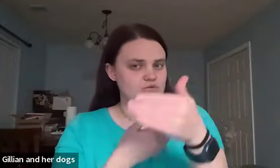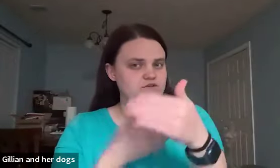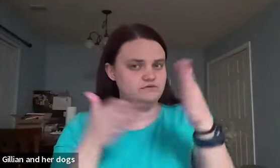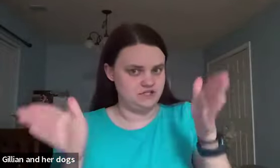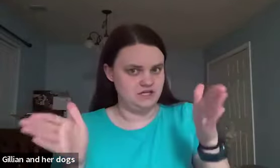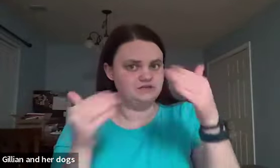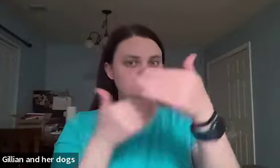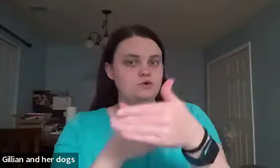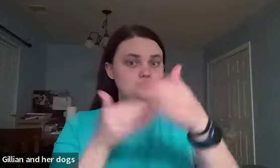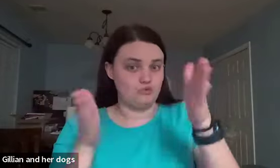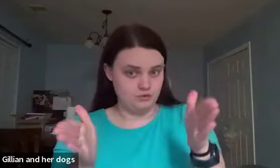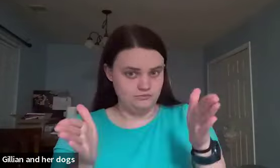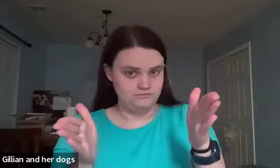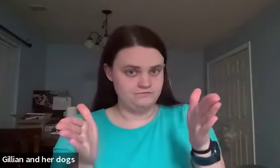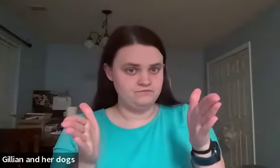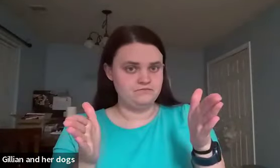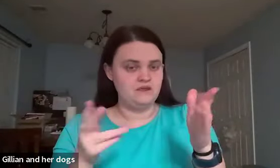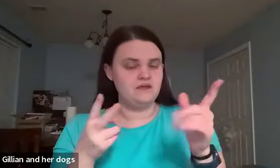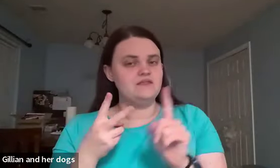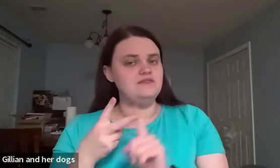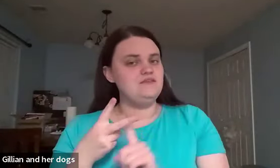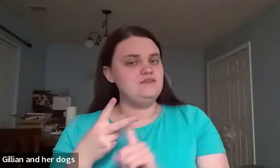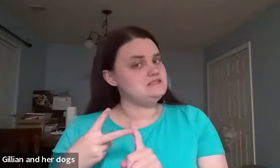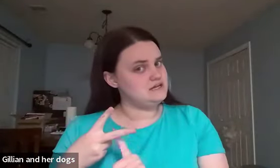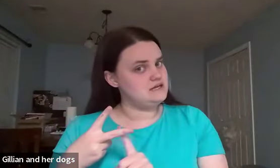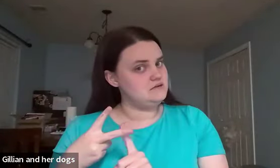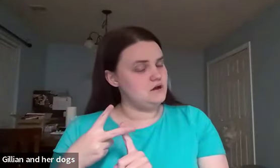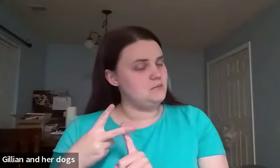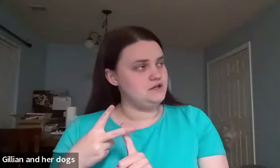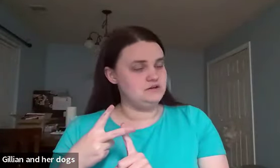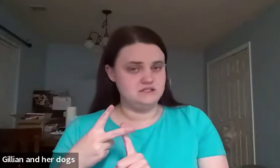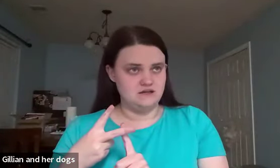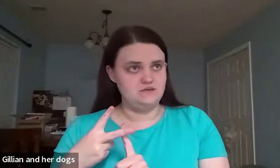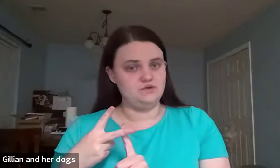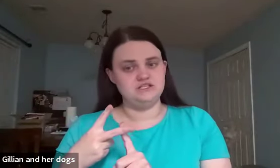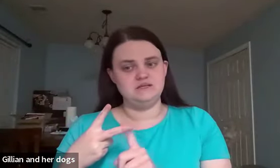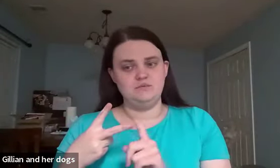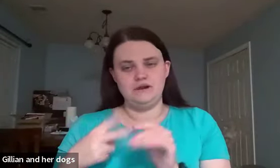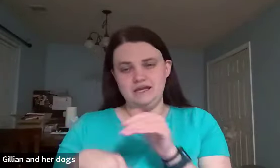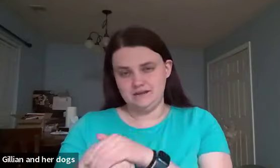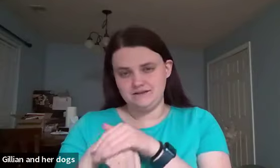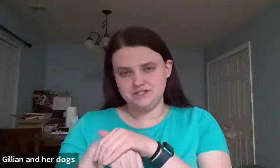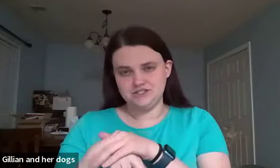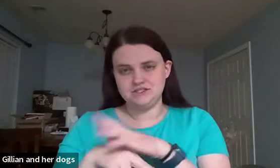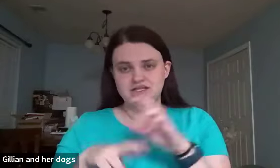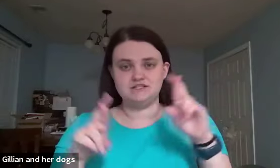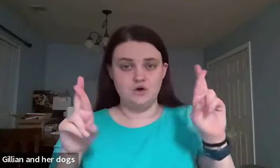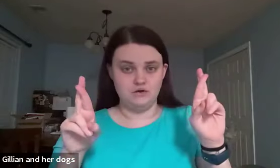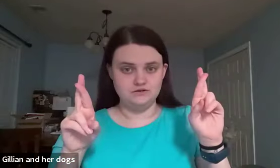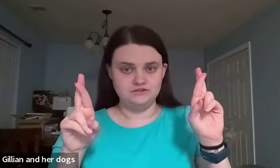help differentiate it. So, but room. The second way you can sign it, which is the more English, is